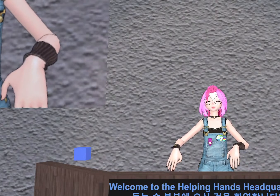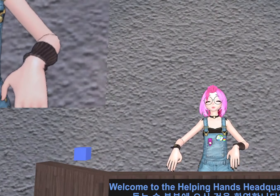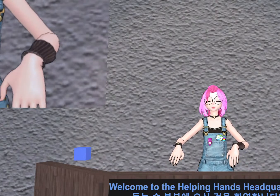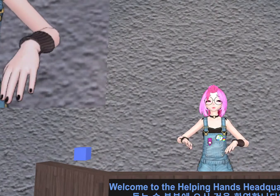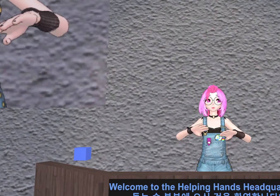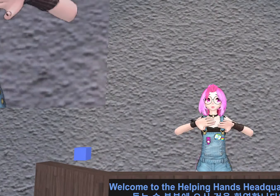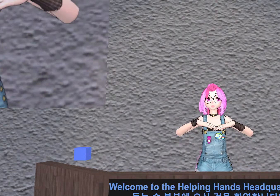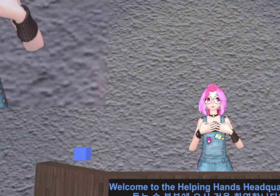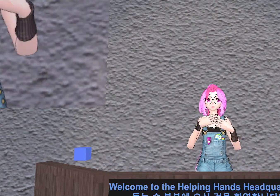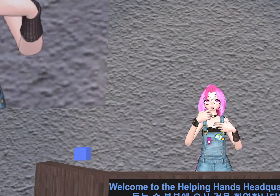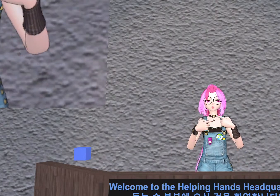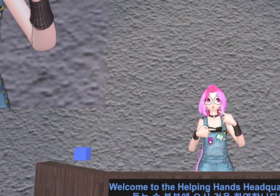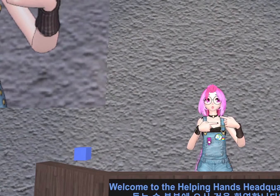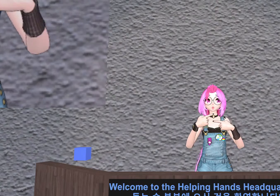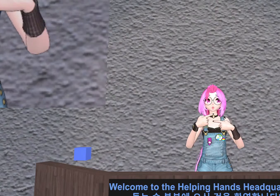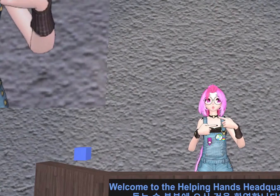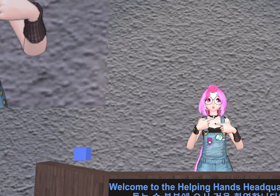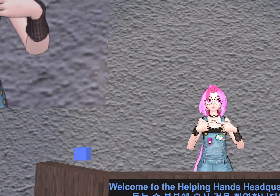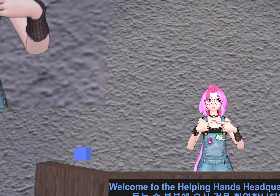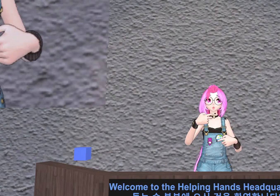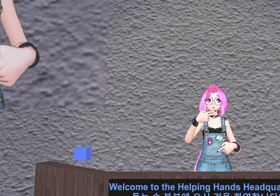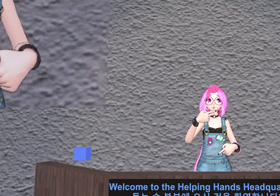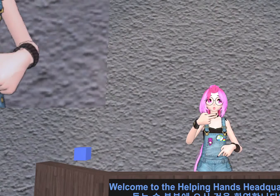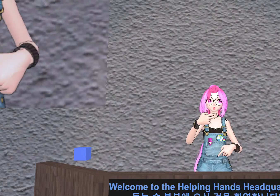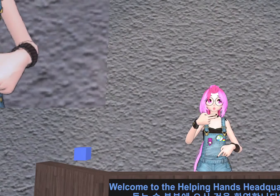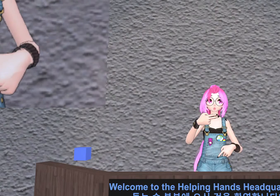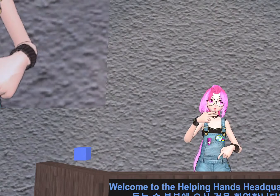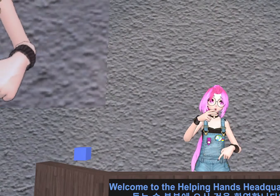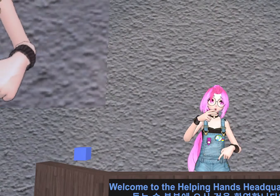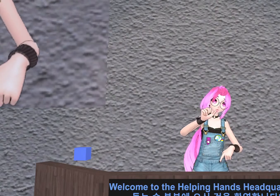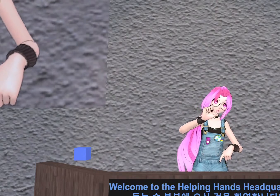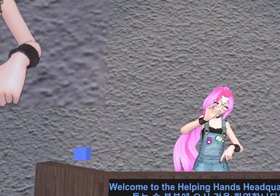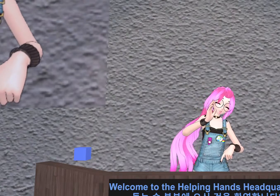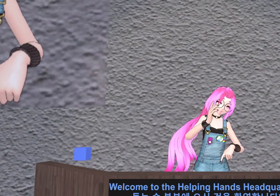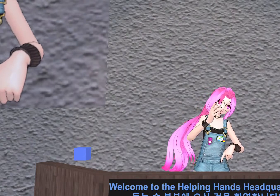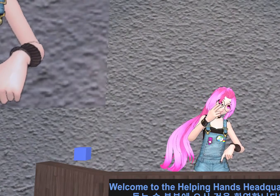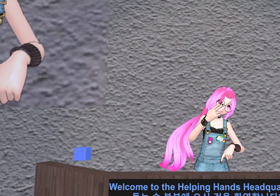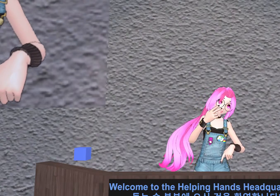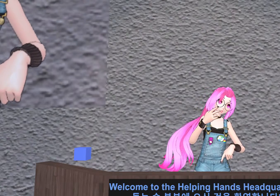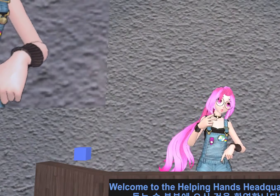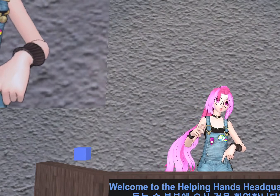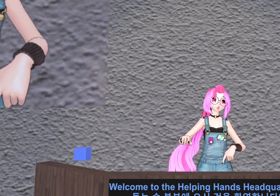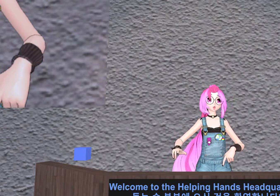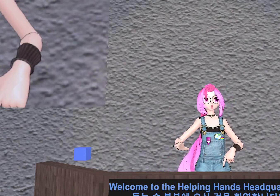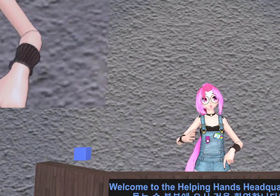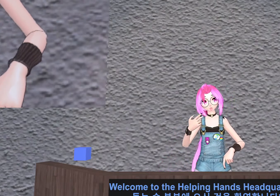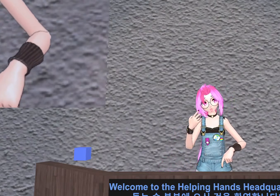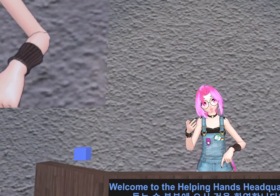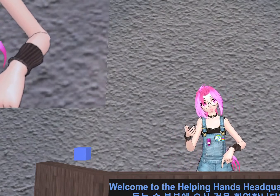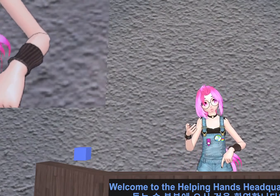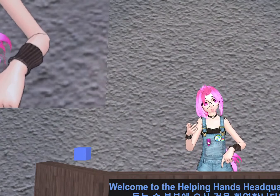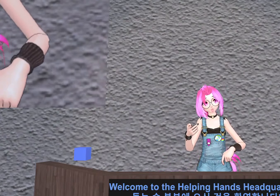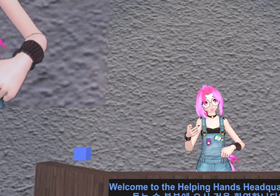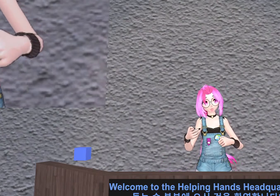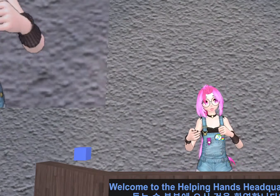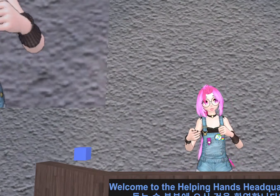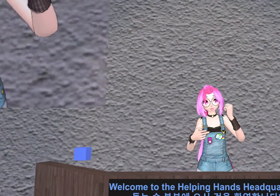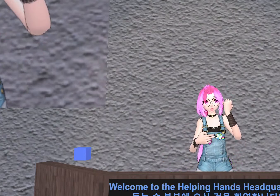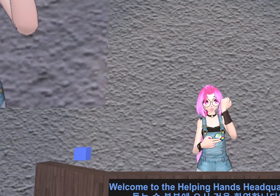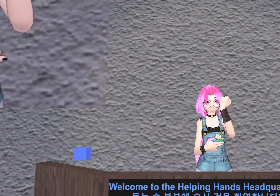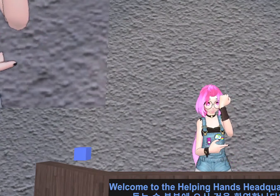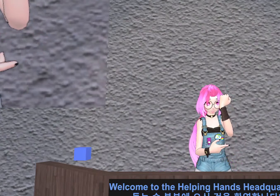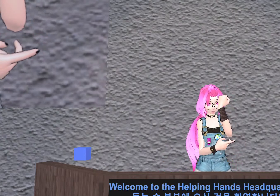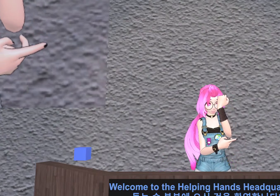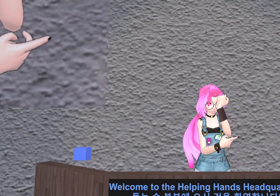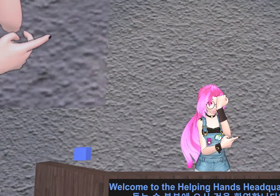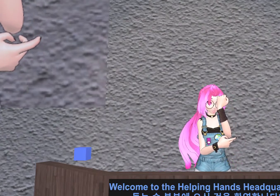How about would you sign hack or hacker? Like computer hacker. So I've seen a few